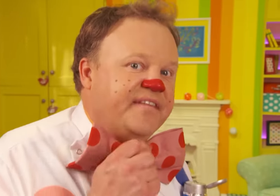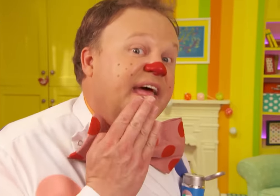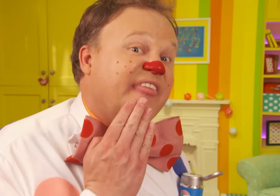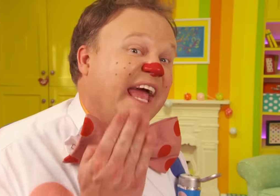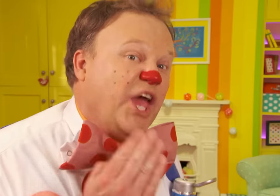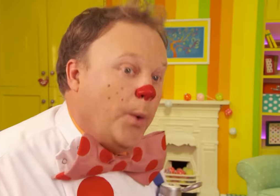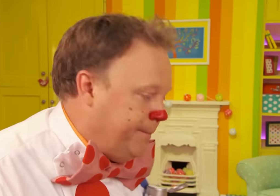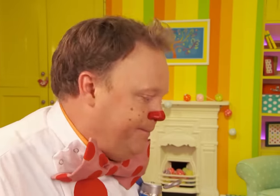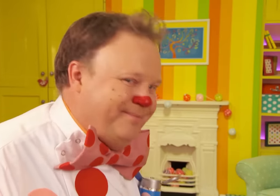Thank you.